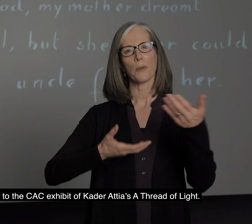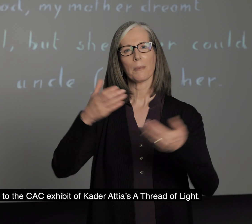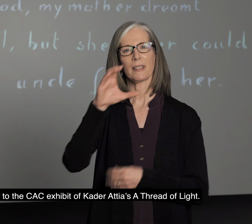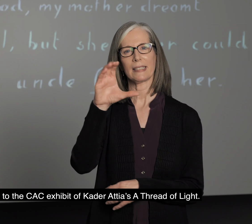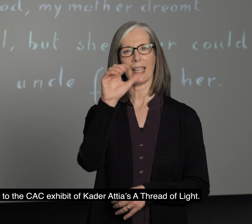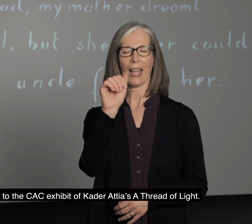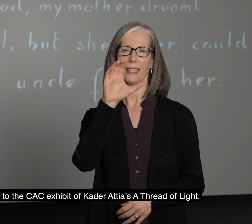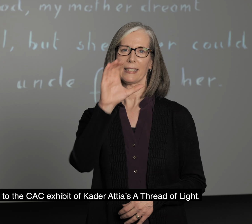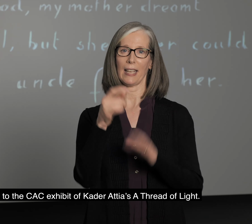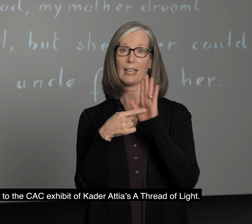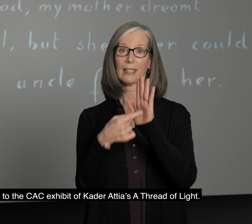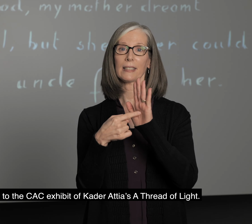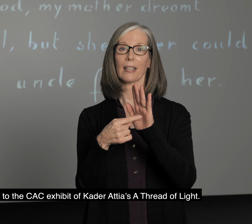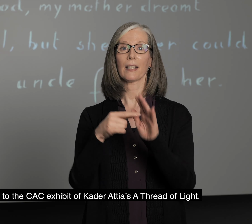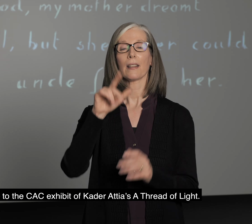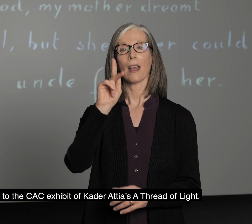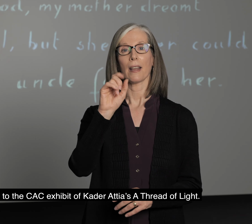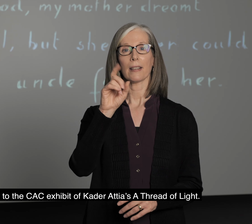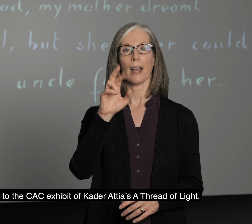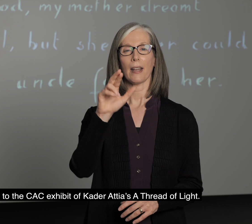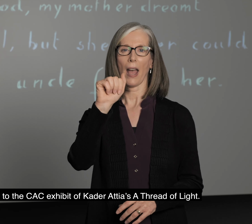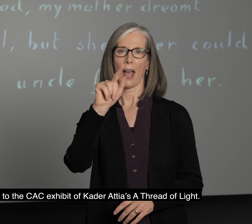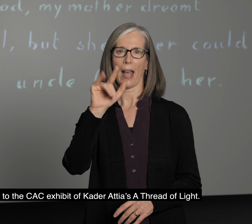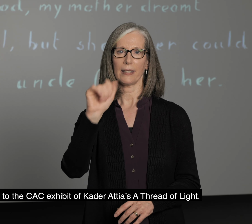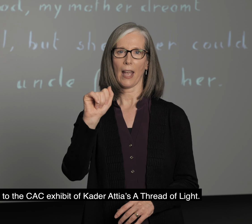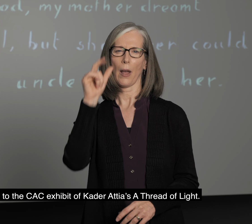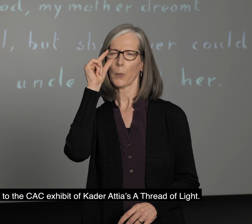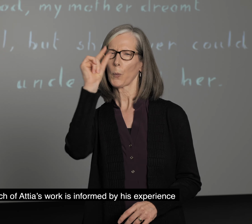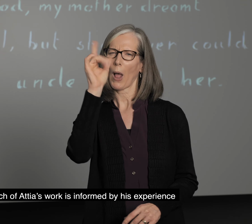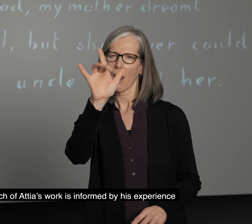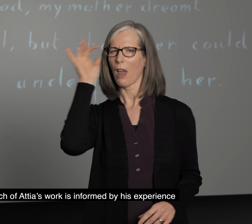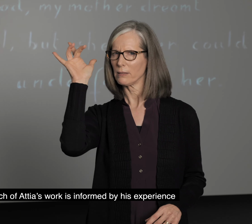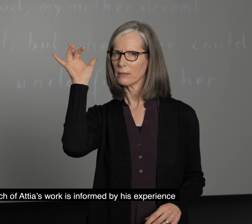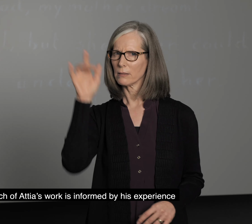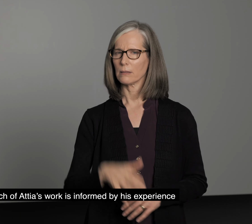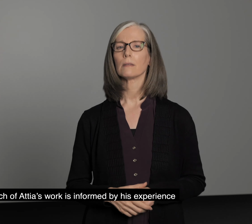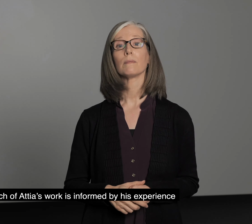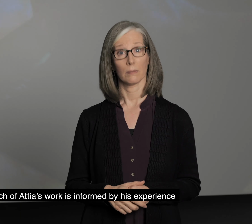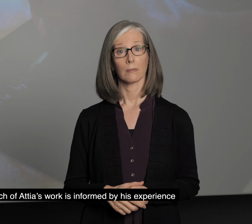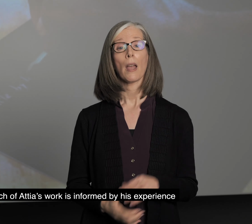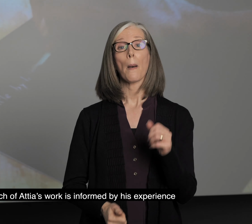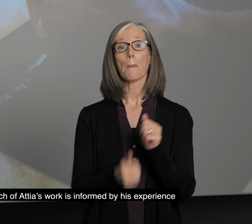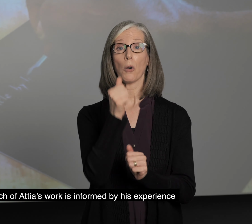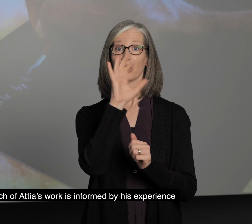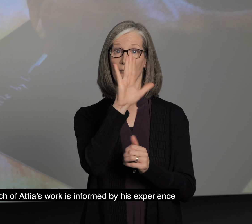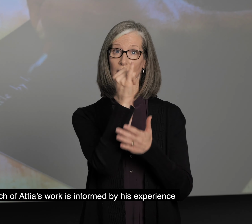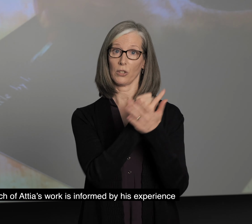Welcome to the CAC exhibit of Khadr Atiyah's A Thread of Light. Much of Atiyah's work is informed by